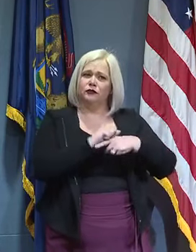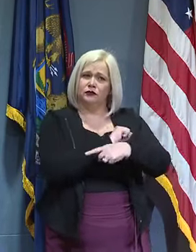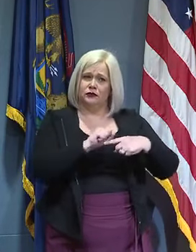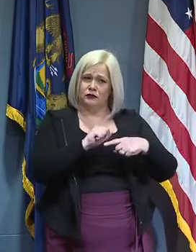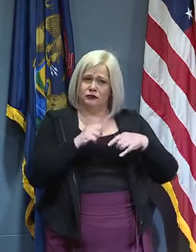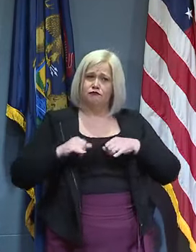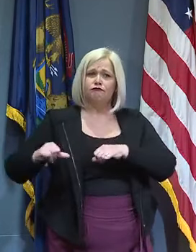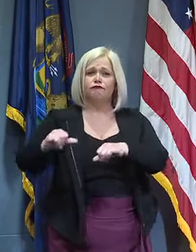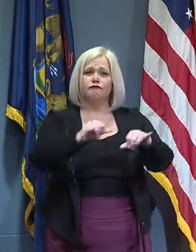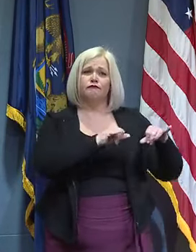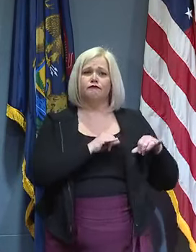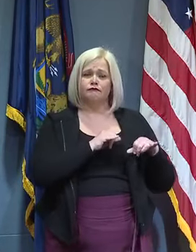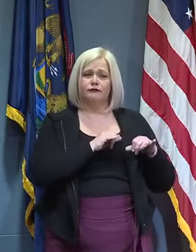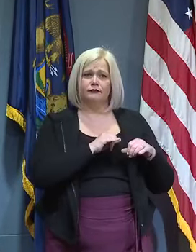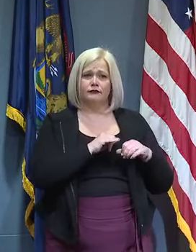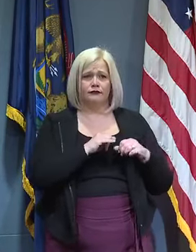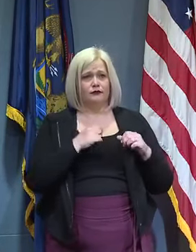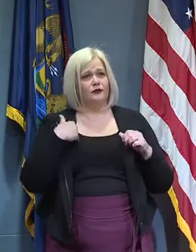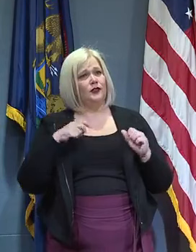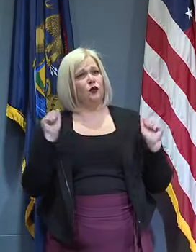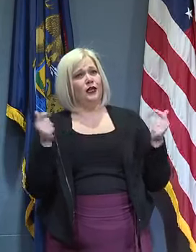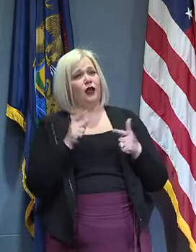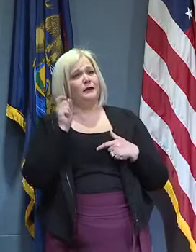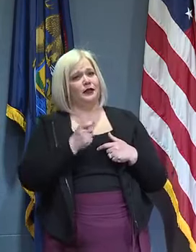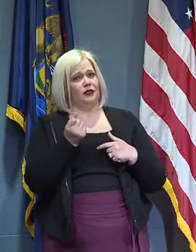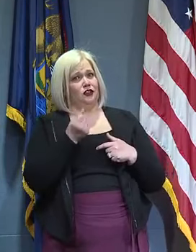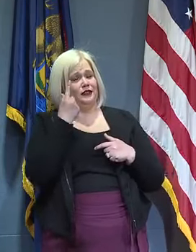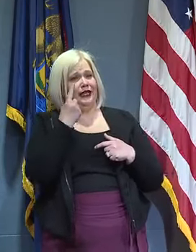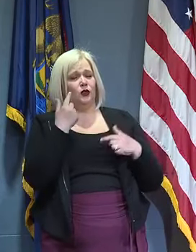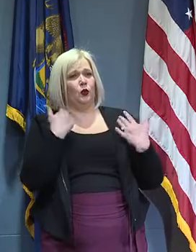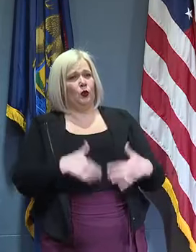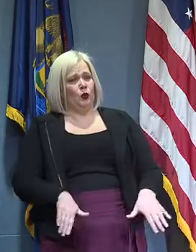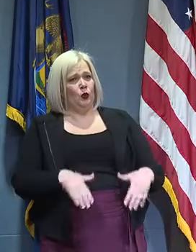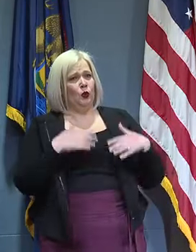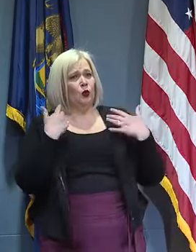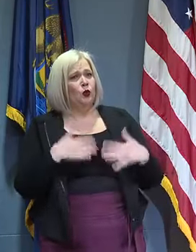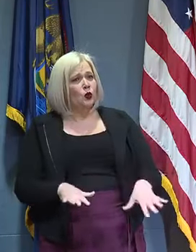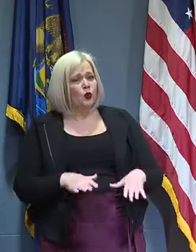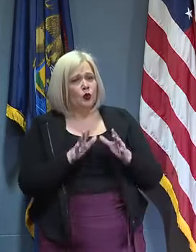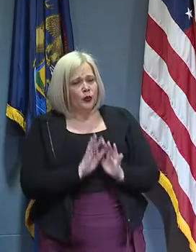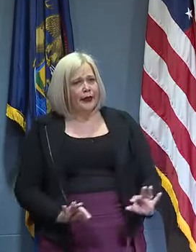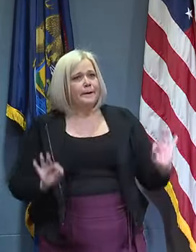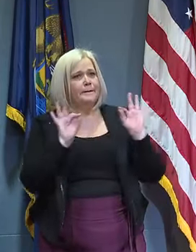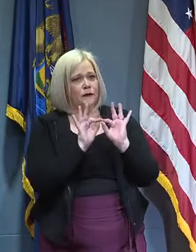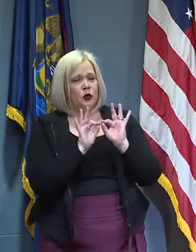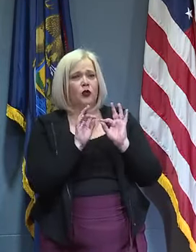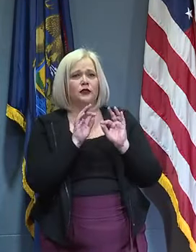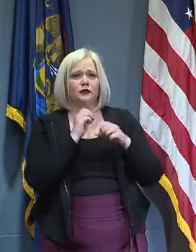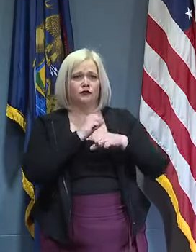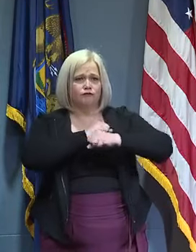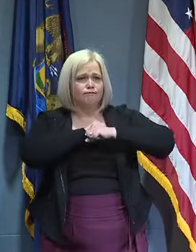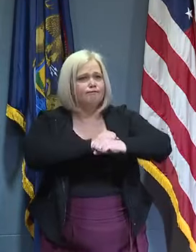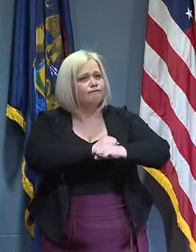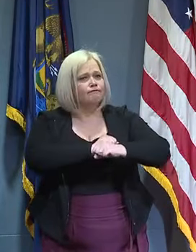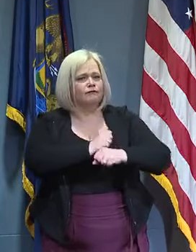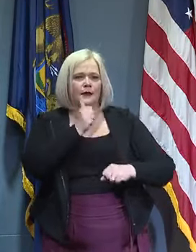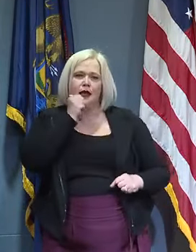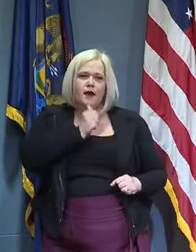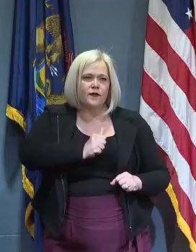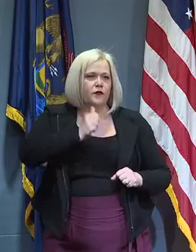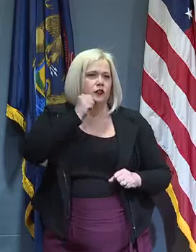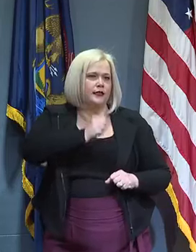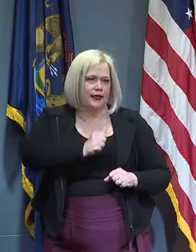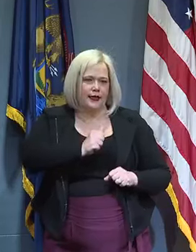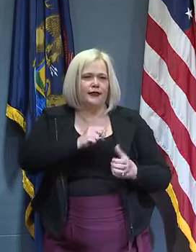us. Every one of us needs to understand just how important it is to do that every day with discipline and with